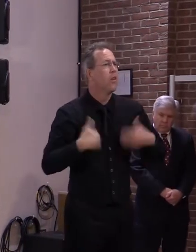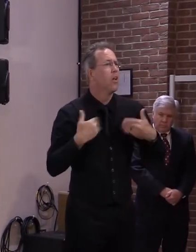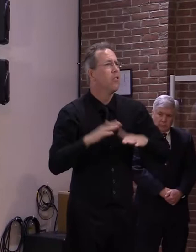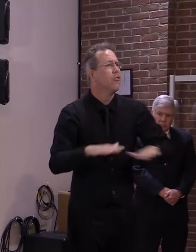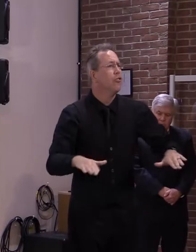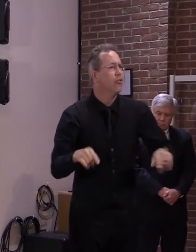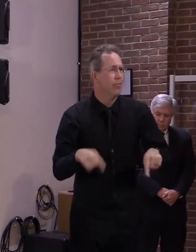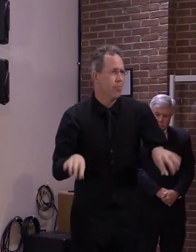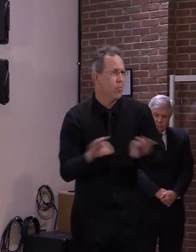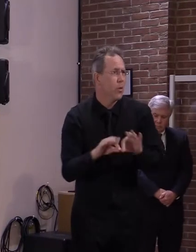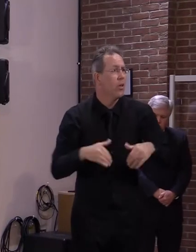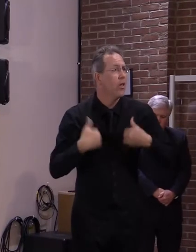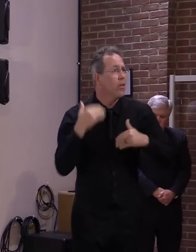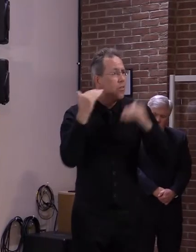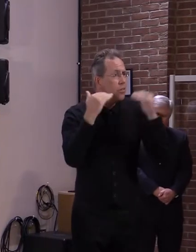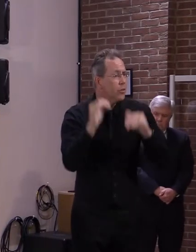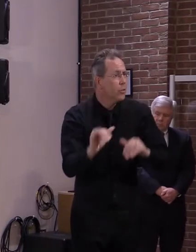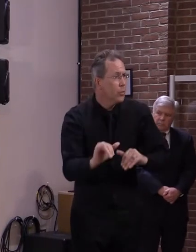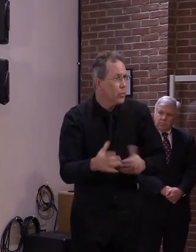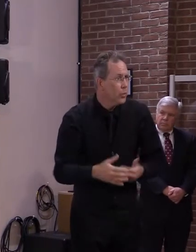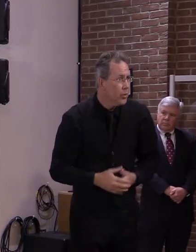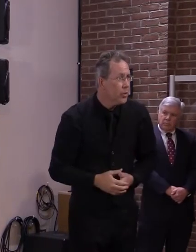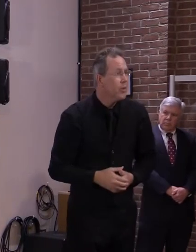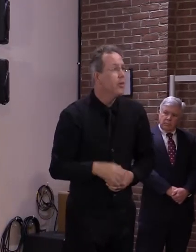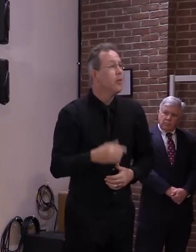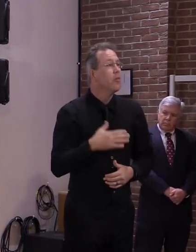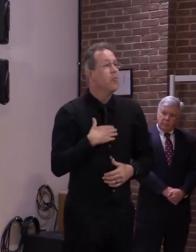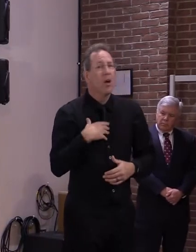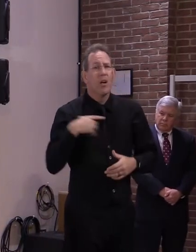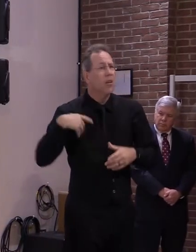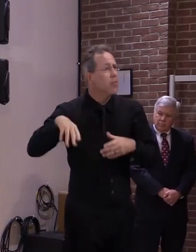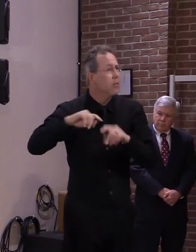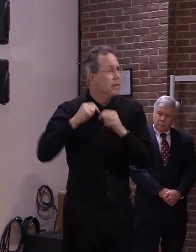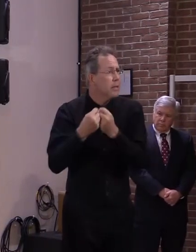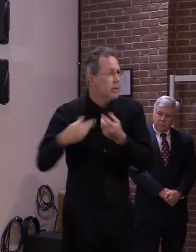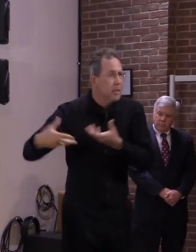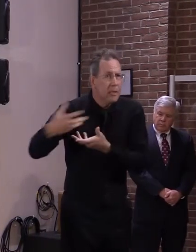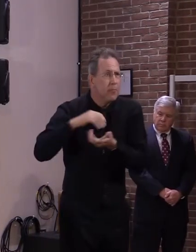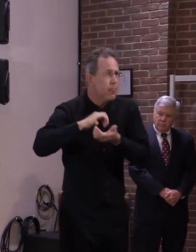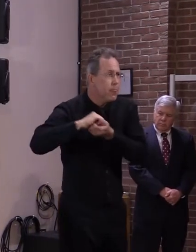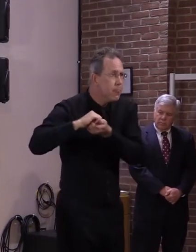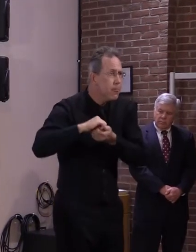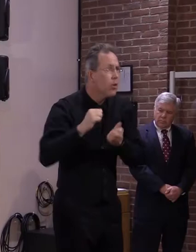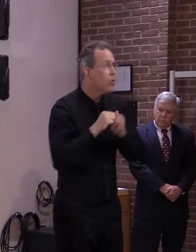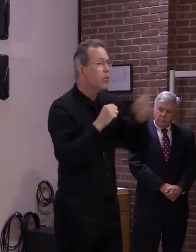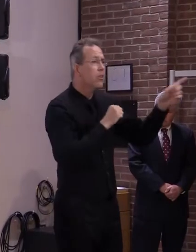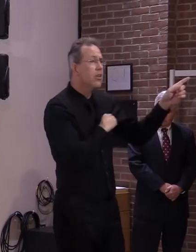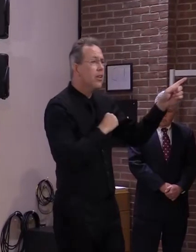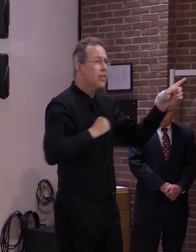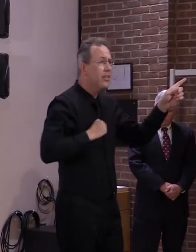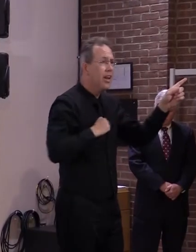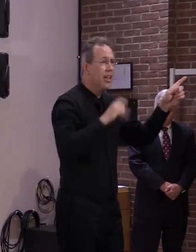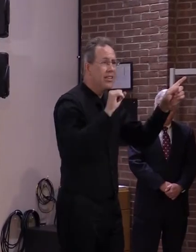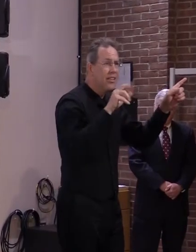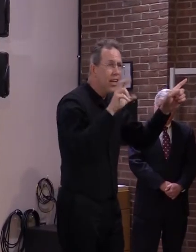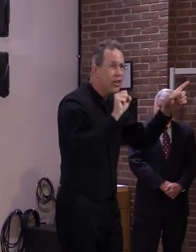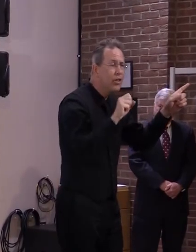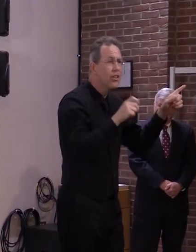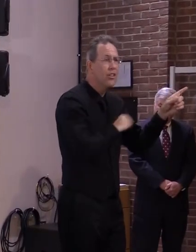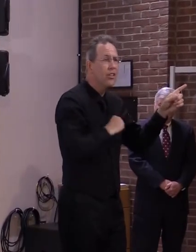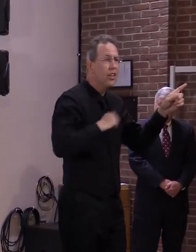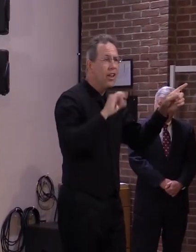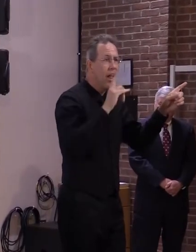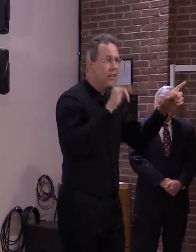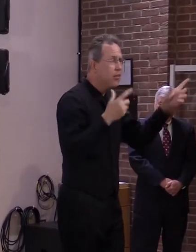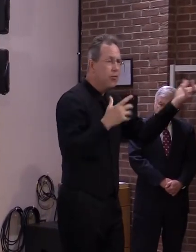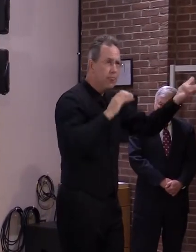my administration, working with Senator Sanders and his team, has partnered with Vermont After School to create the